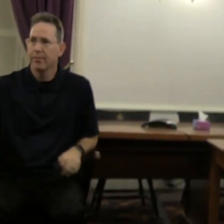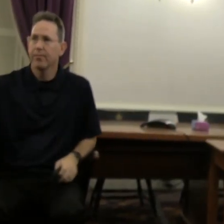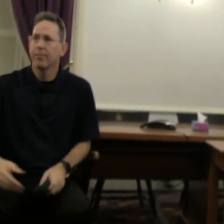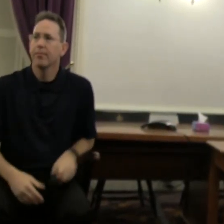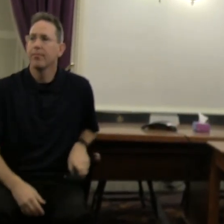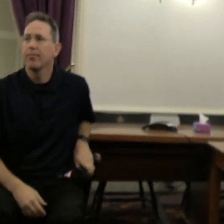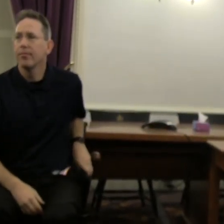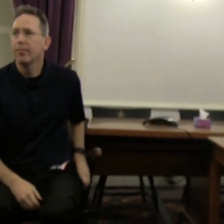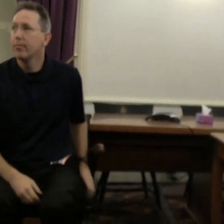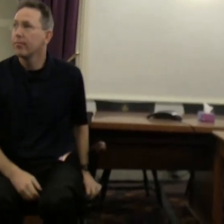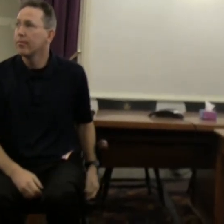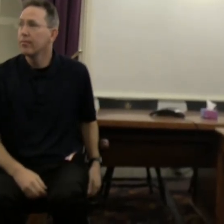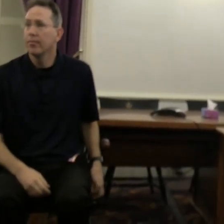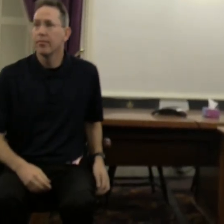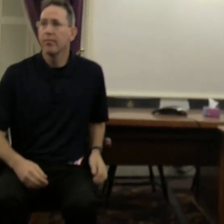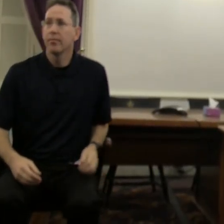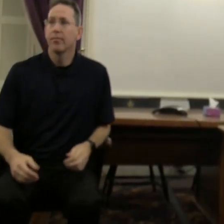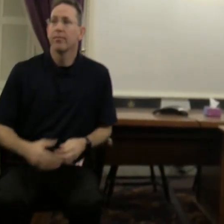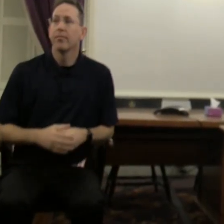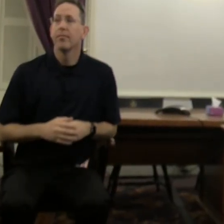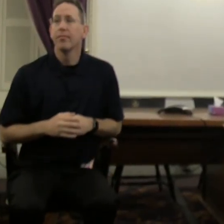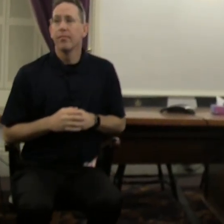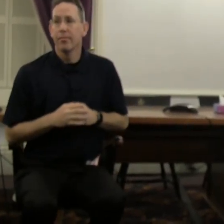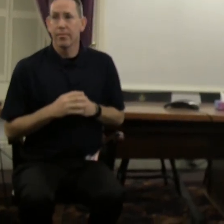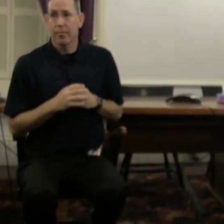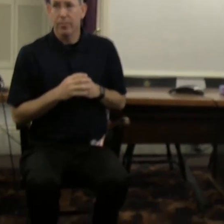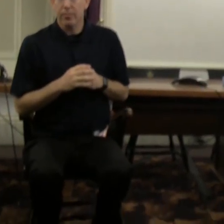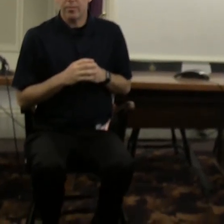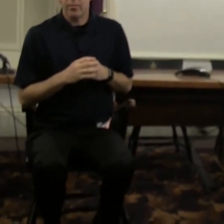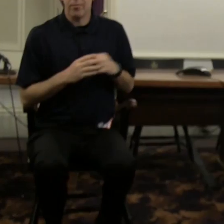Have a wonderful Disability Awareness Day, and thank you.